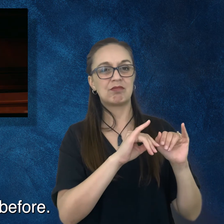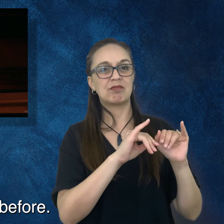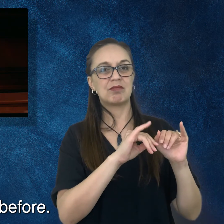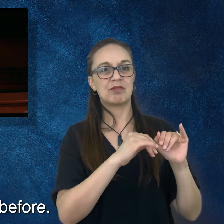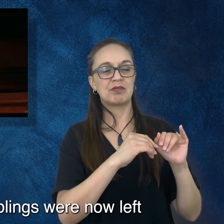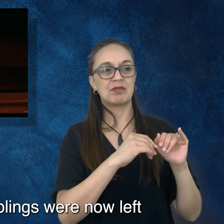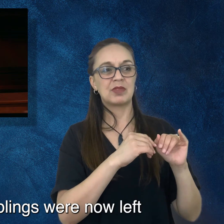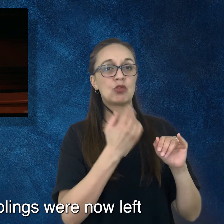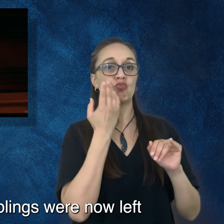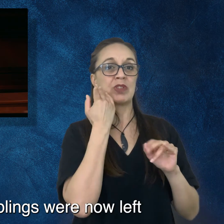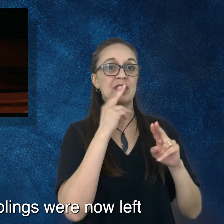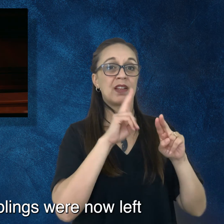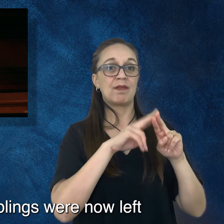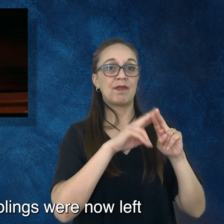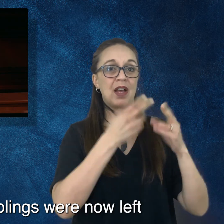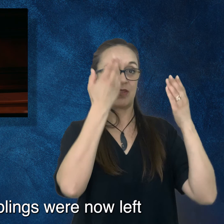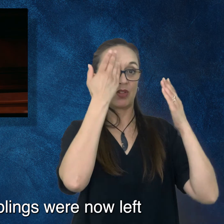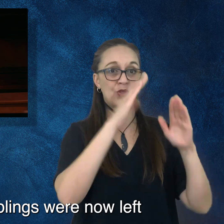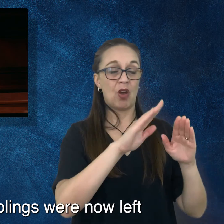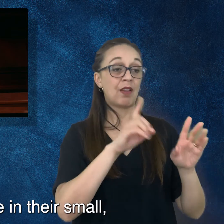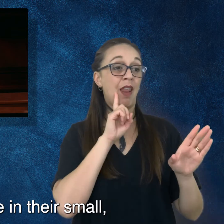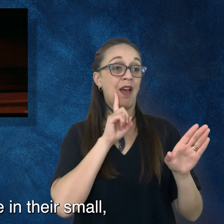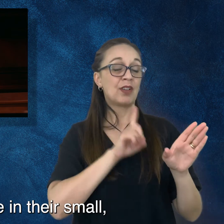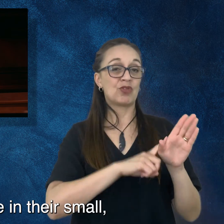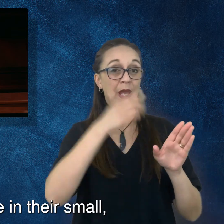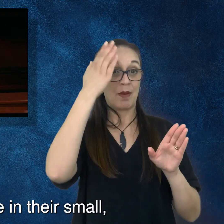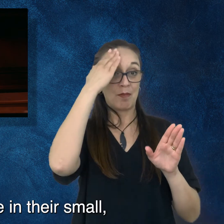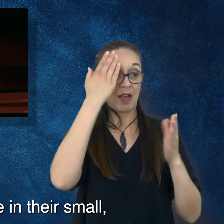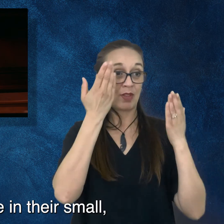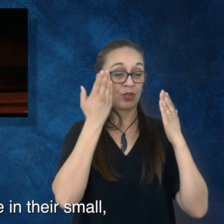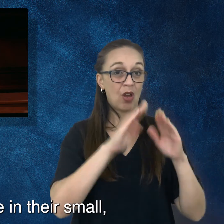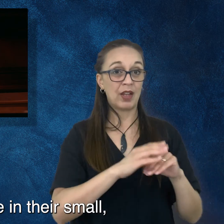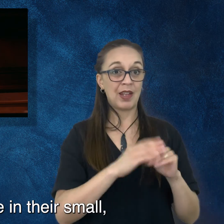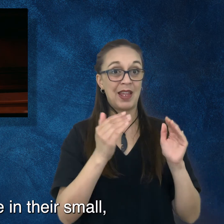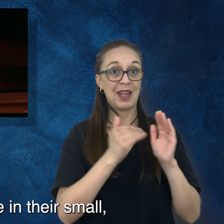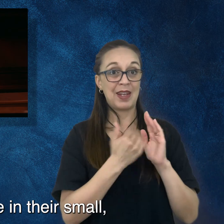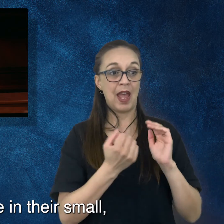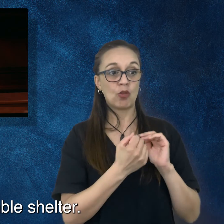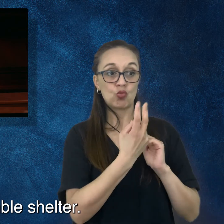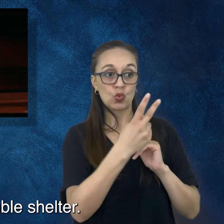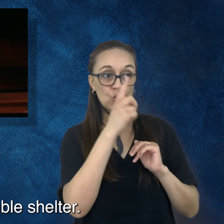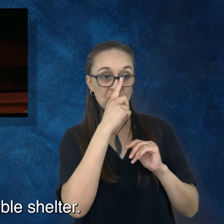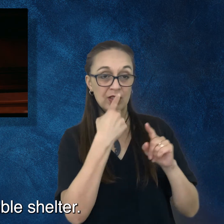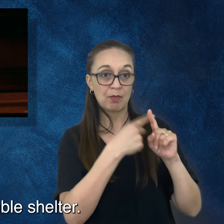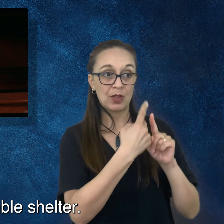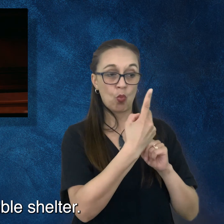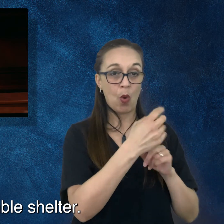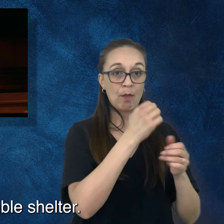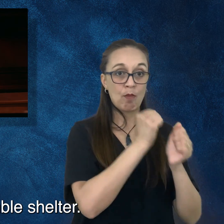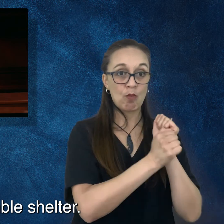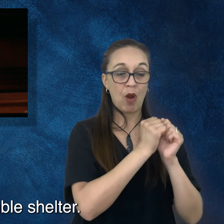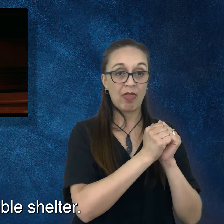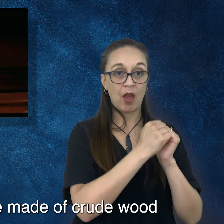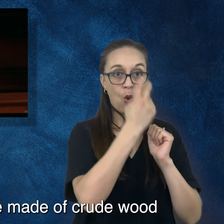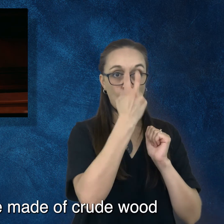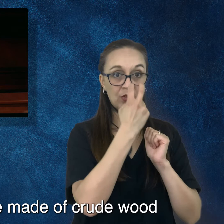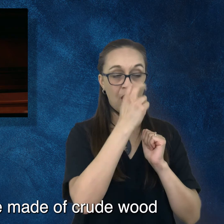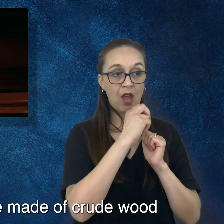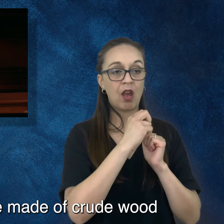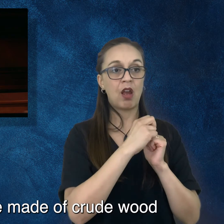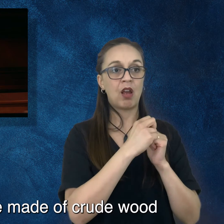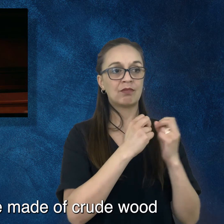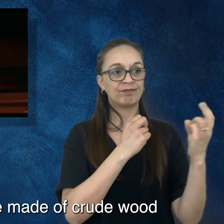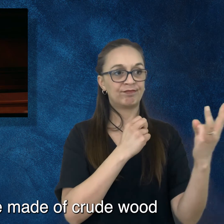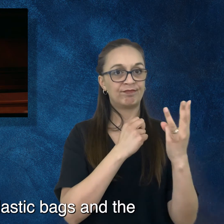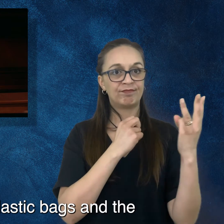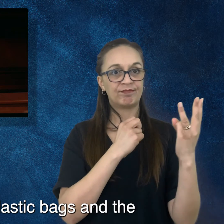The three siblings were now left all alone in their small, humble shelter. The walls